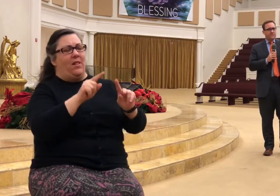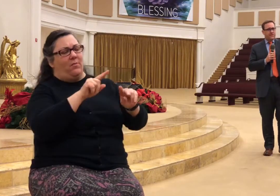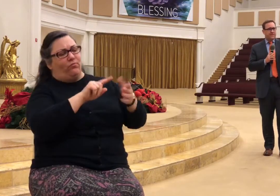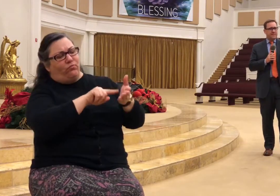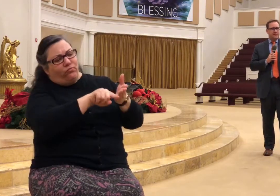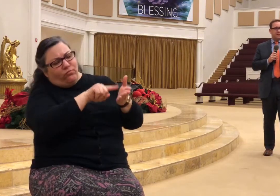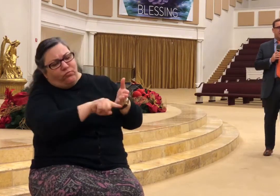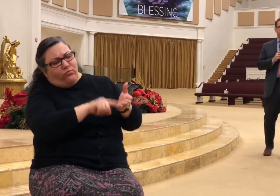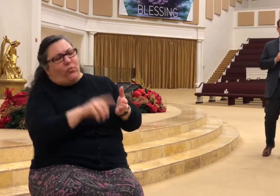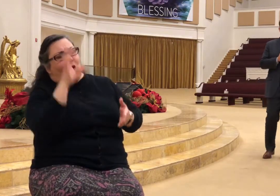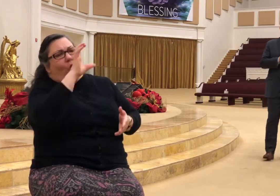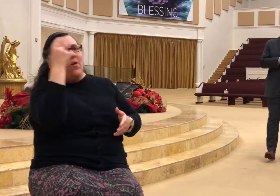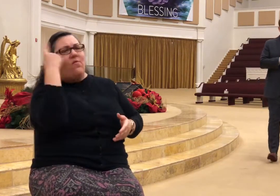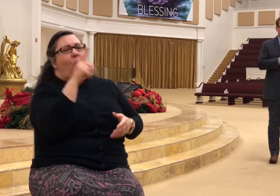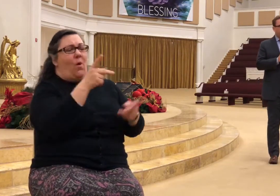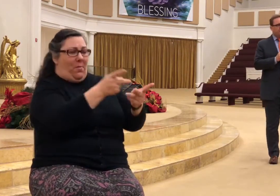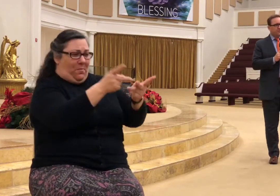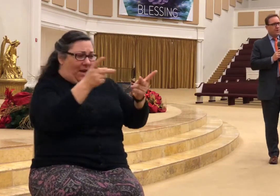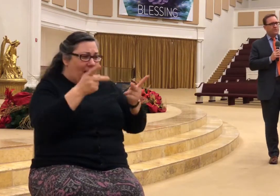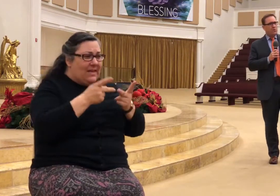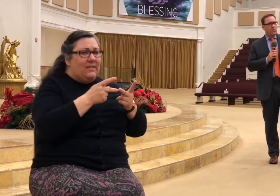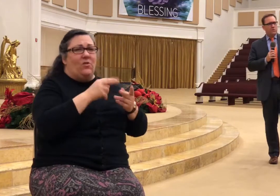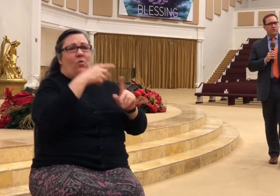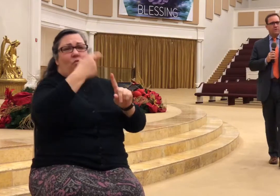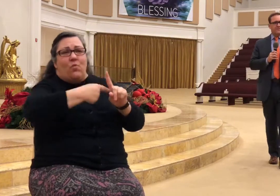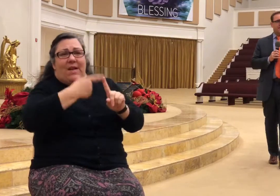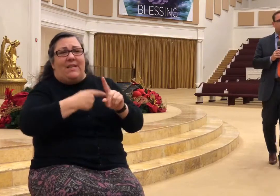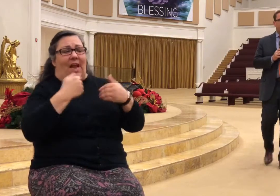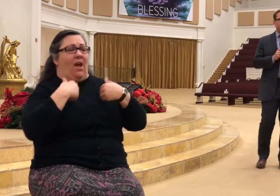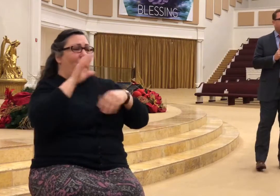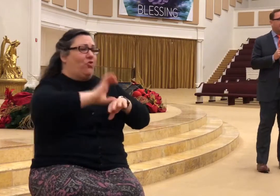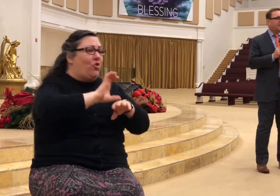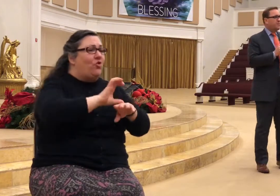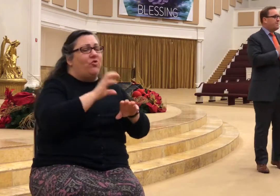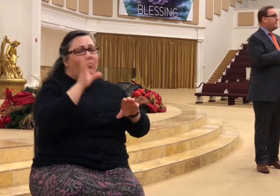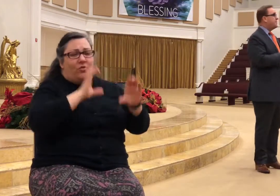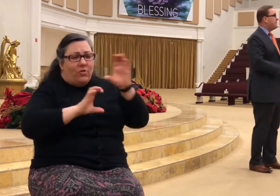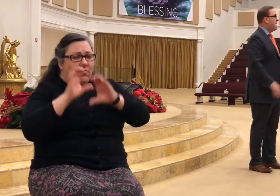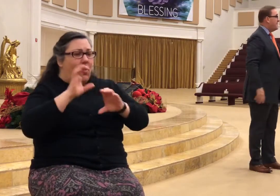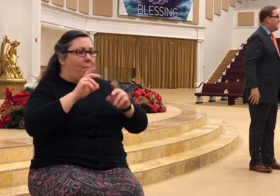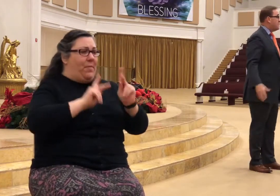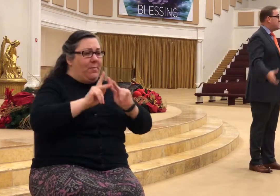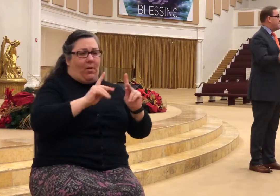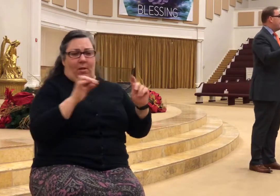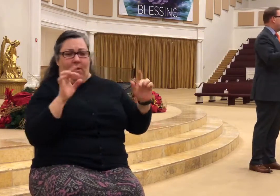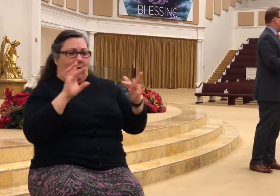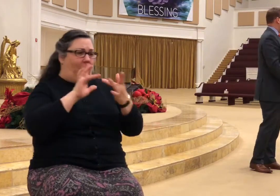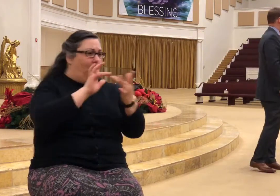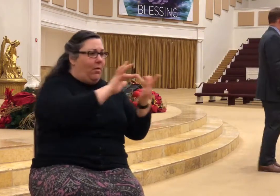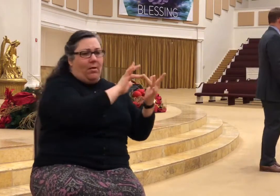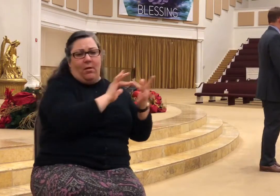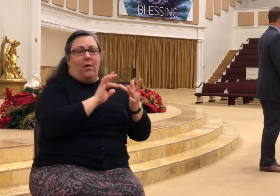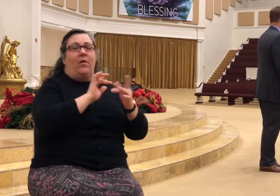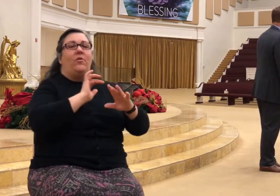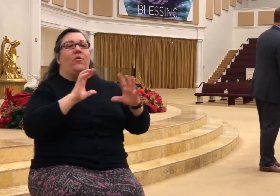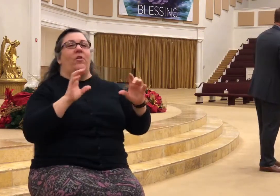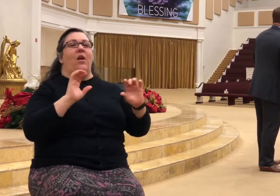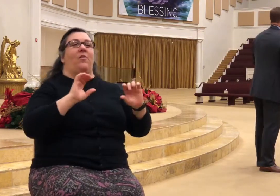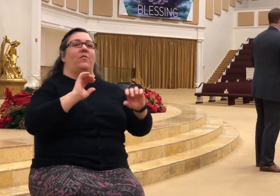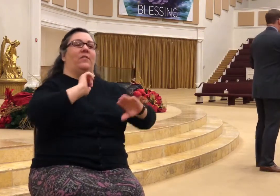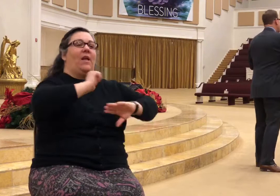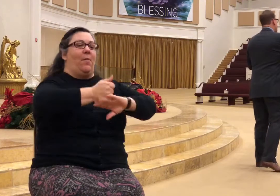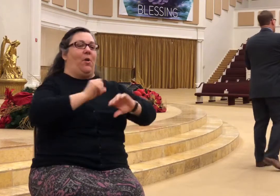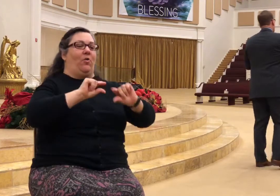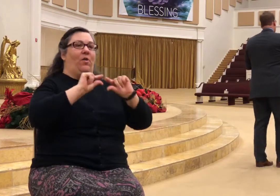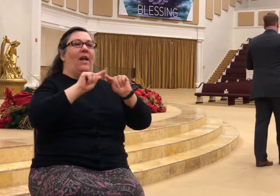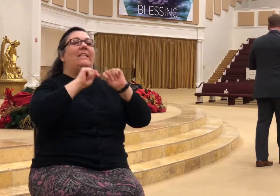for facilities, looking for places to rent to hold service, as well as connect with the people. They're assembling a team of people to help them.